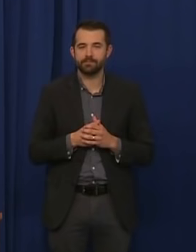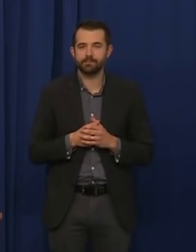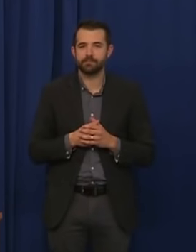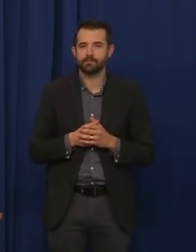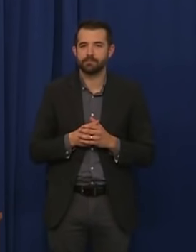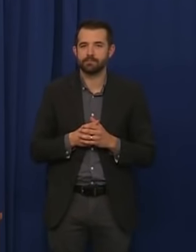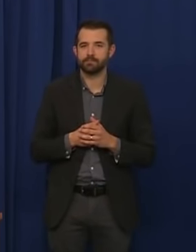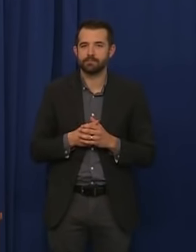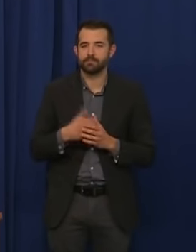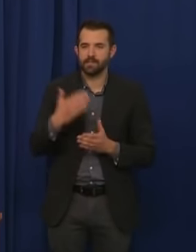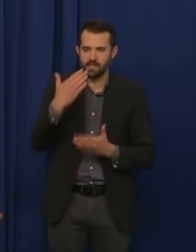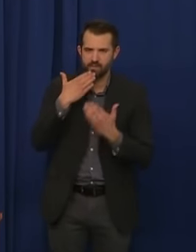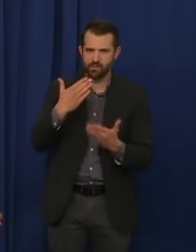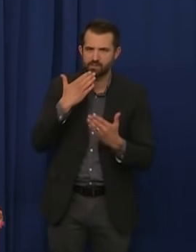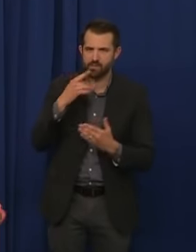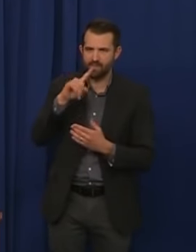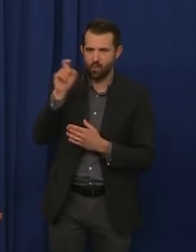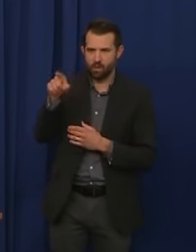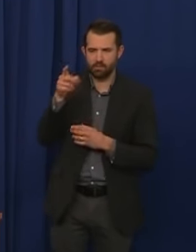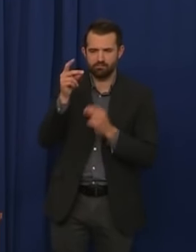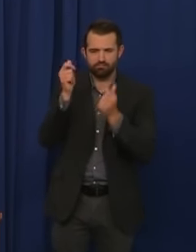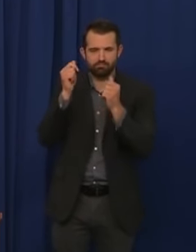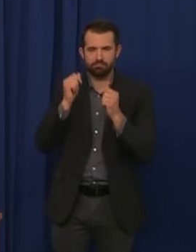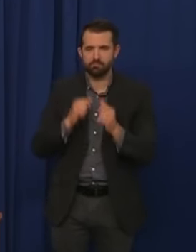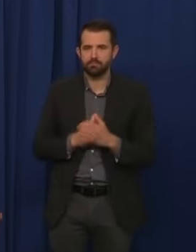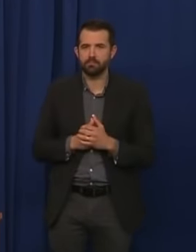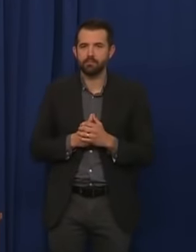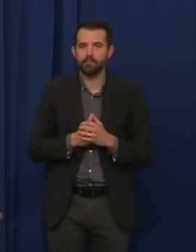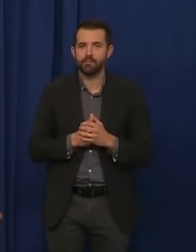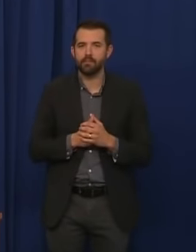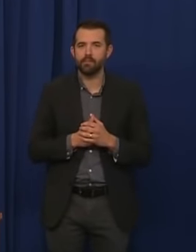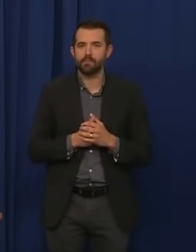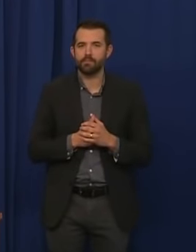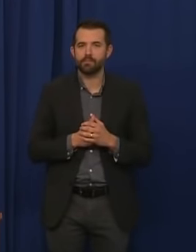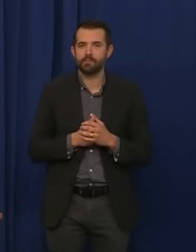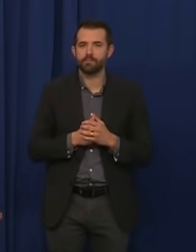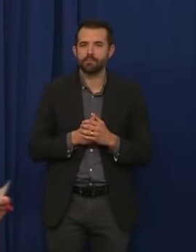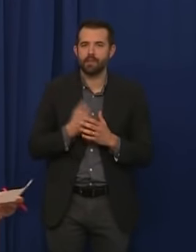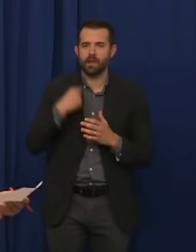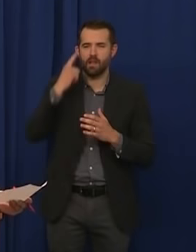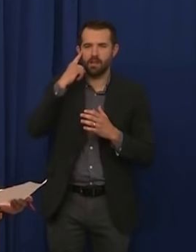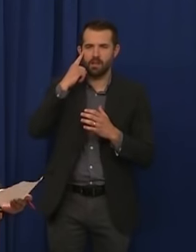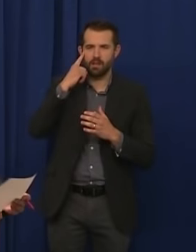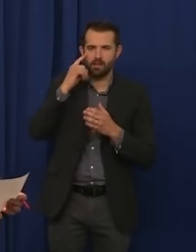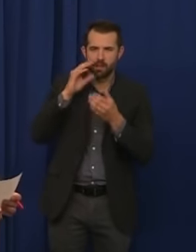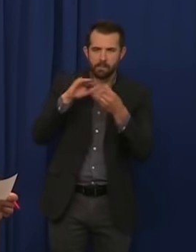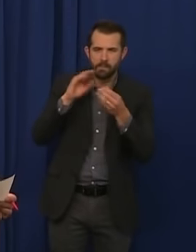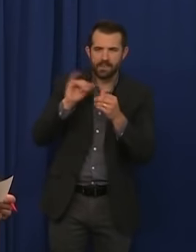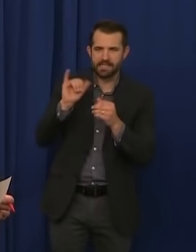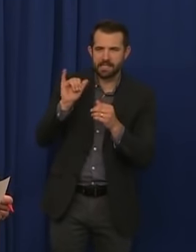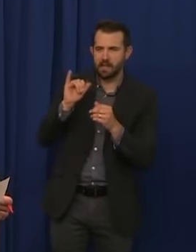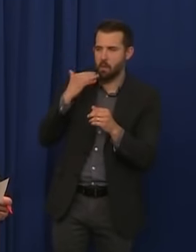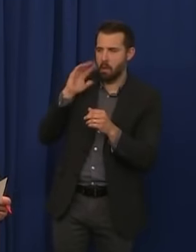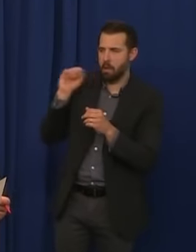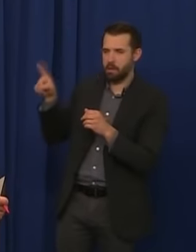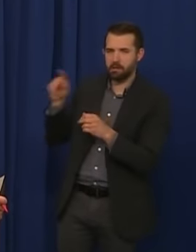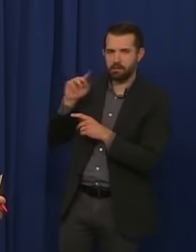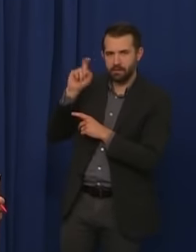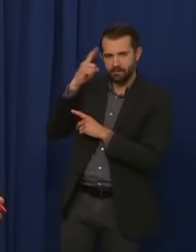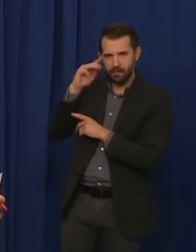question for Dr. Shaw. I think you mentioned this in your opening remarks. Also, I need to have a question for the governor, too. But first, Dr. Shaw,